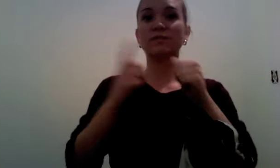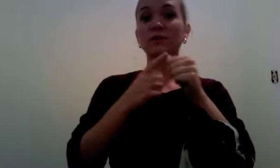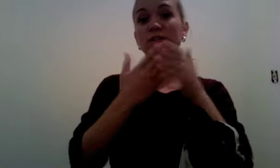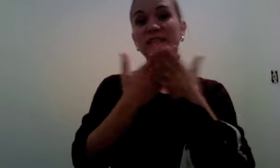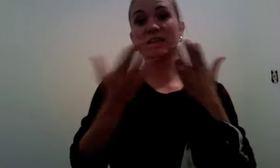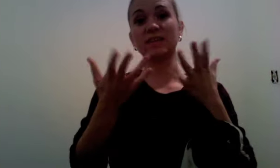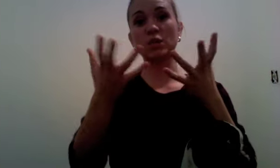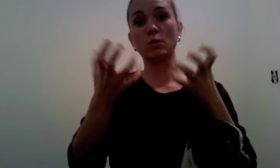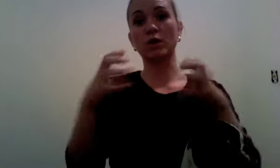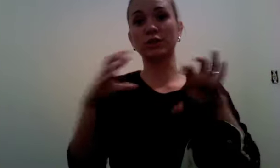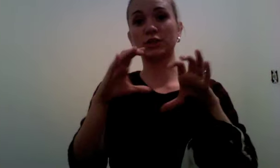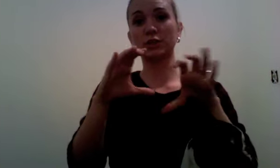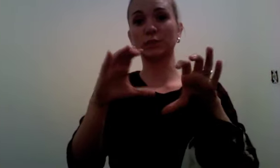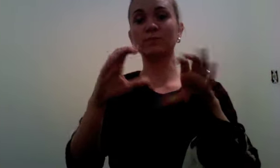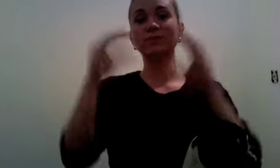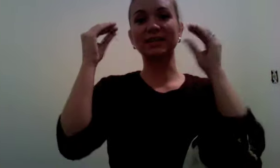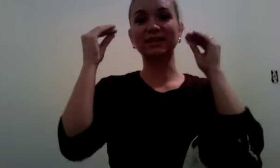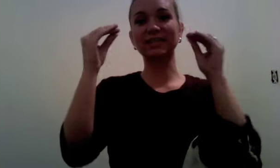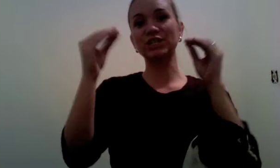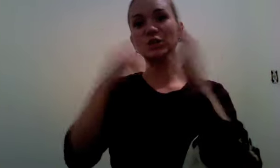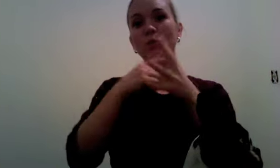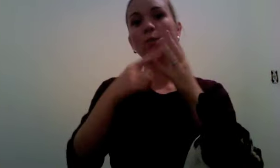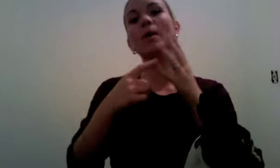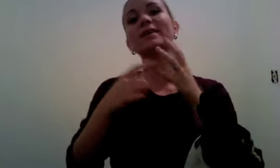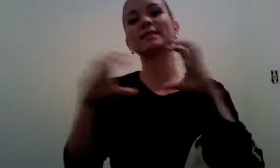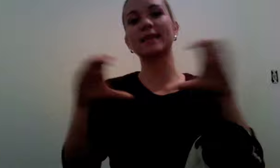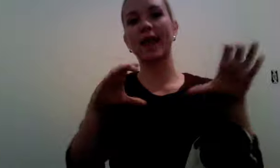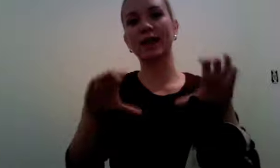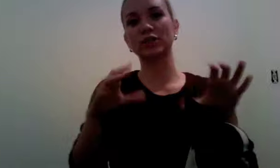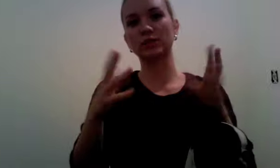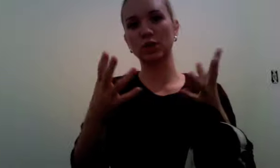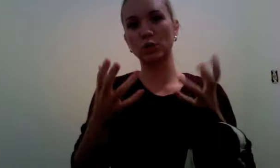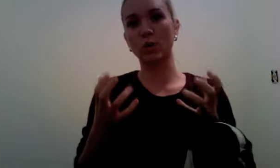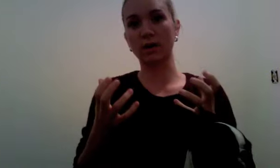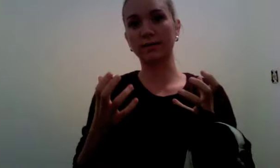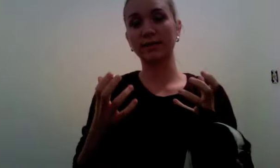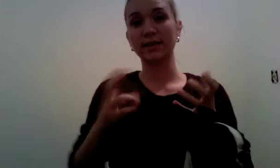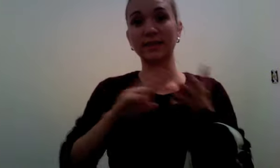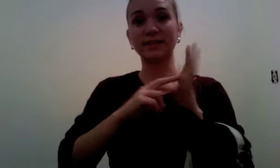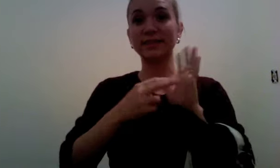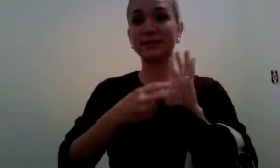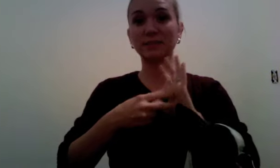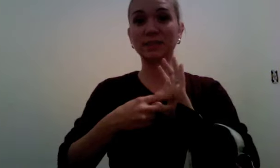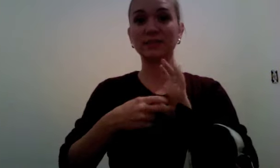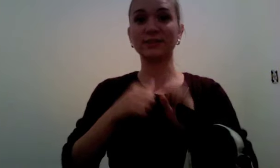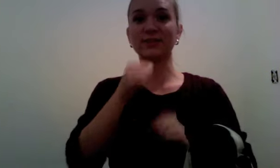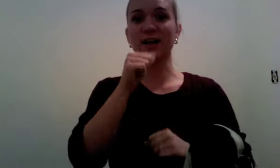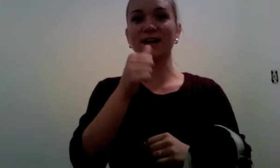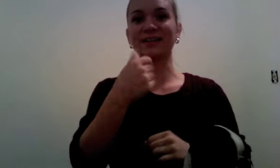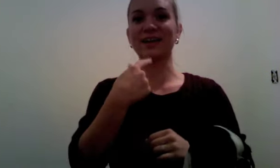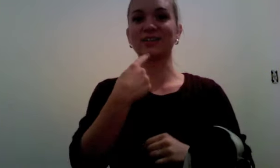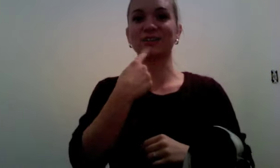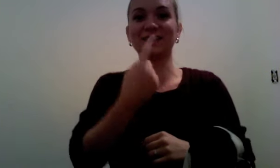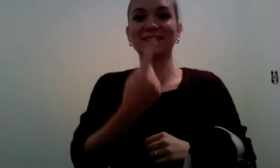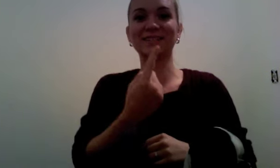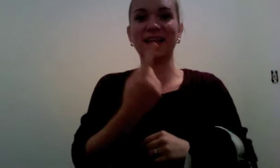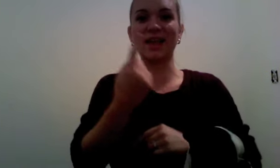first thing that you want to do is teach them what's the action that you want. This means you're not going to actually say